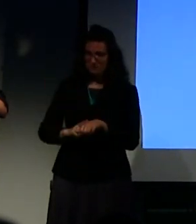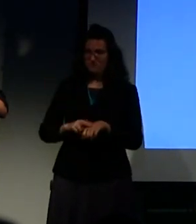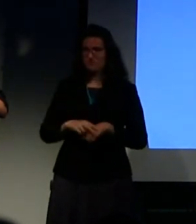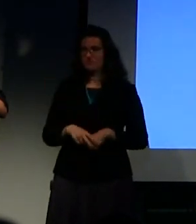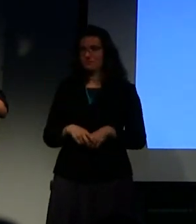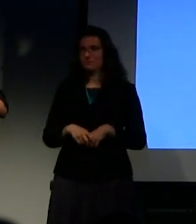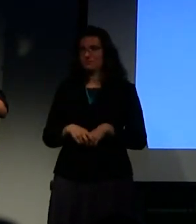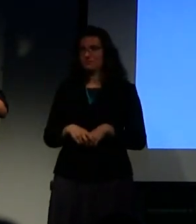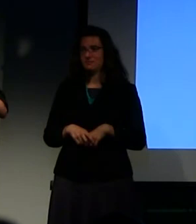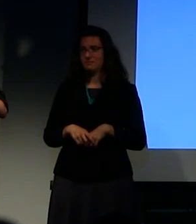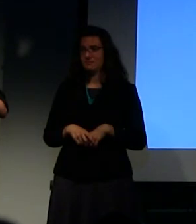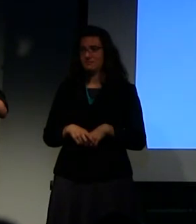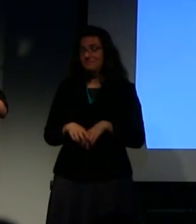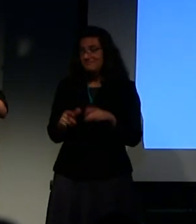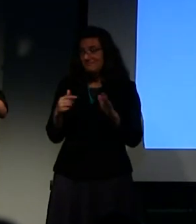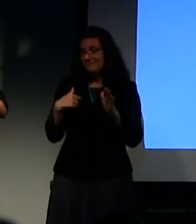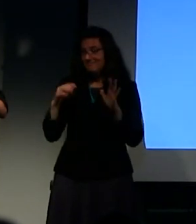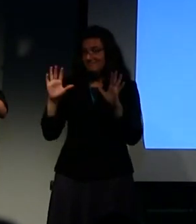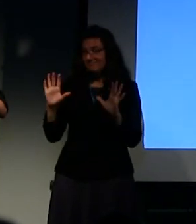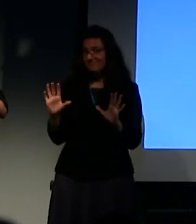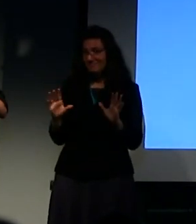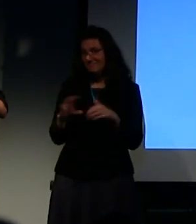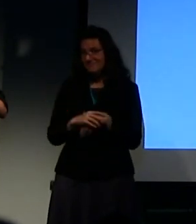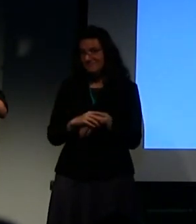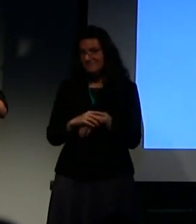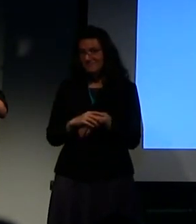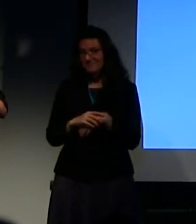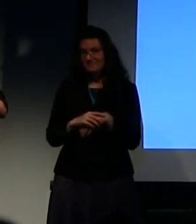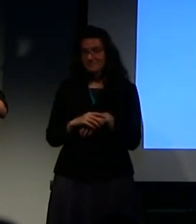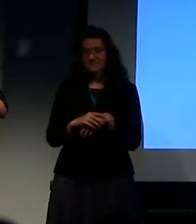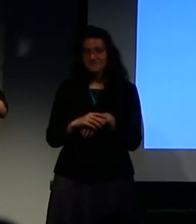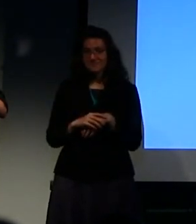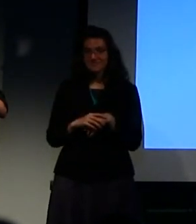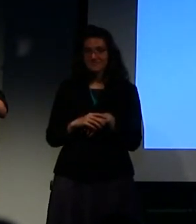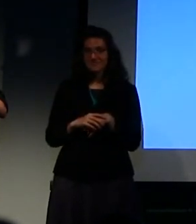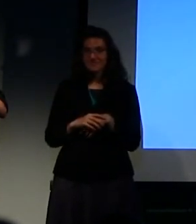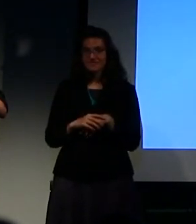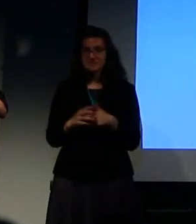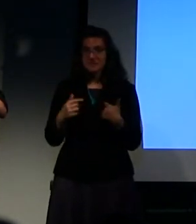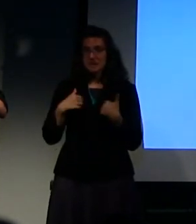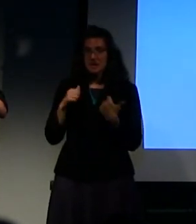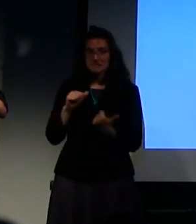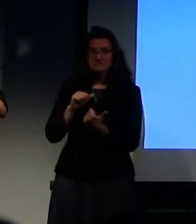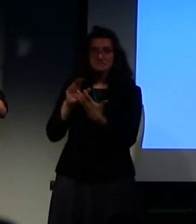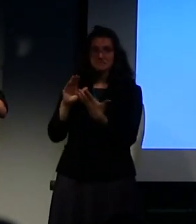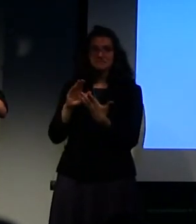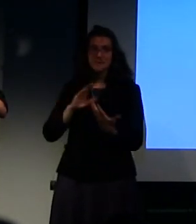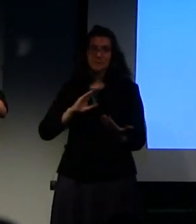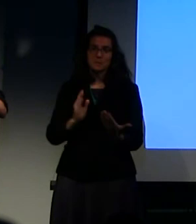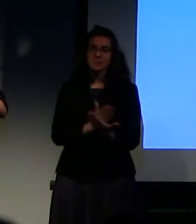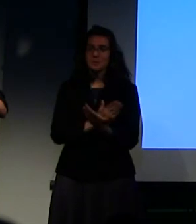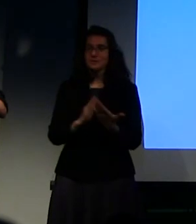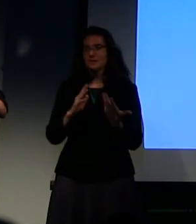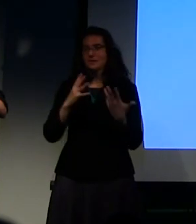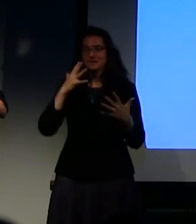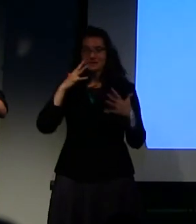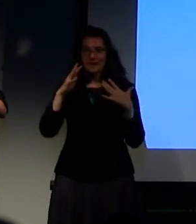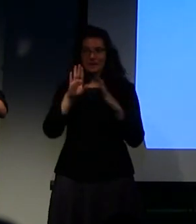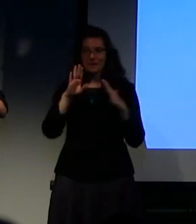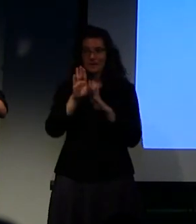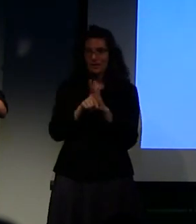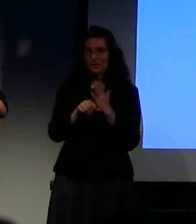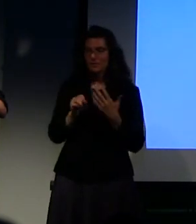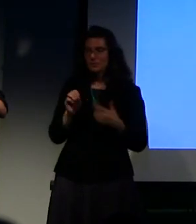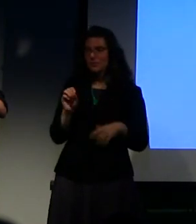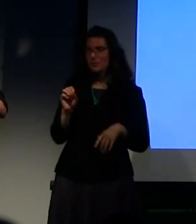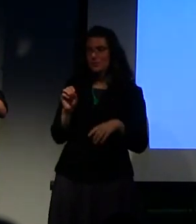And I find it's very wonderful. And I'm approaching it from a musical sound background. So you're